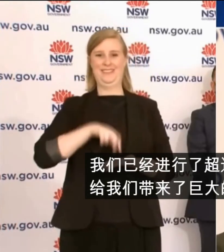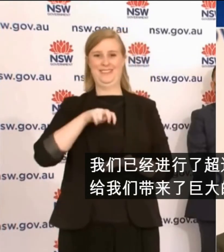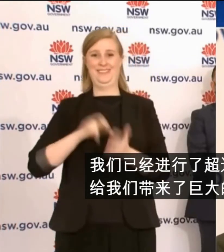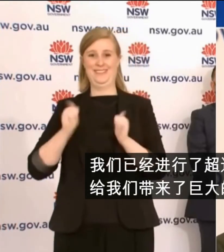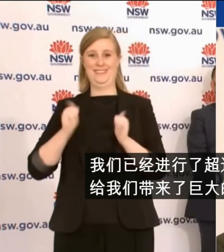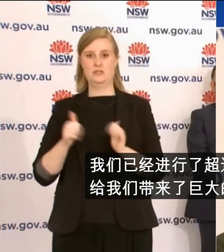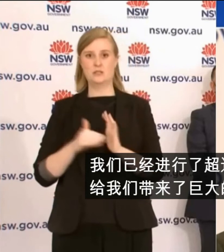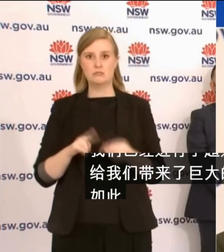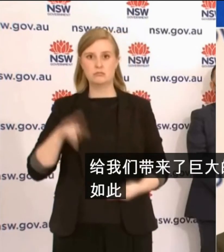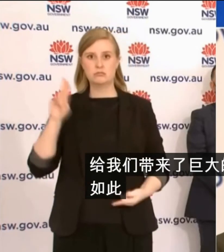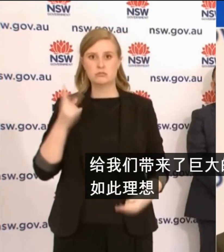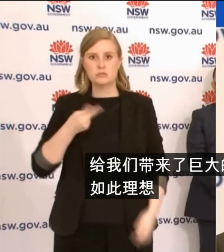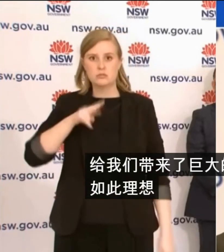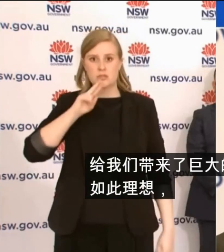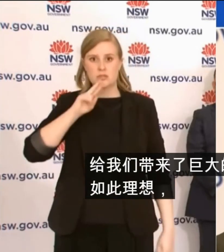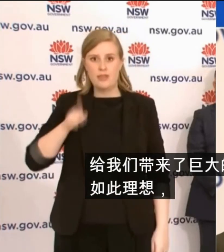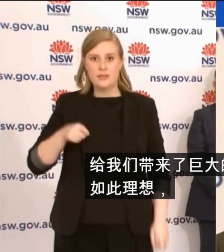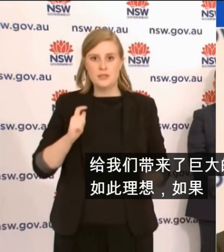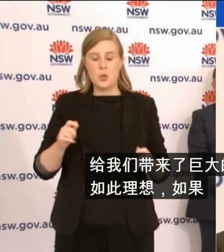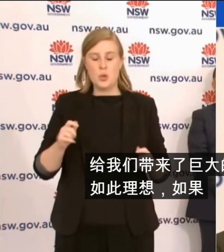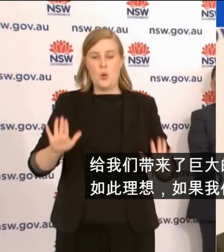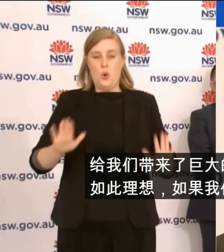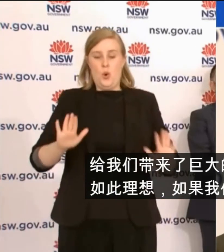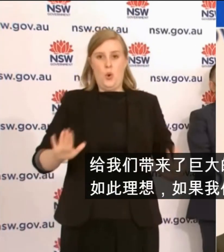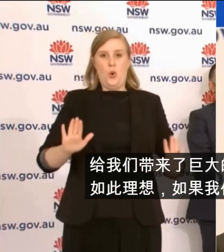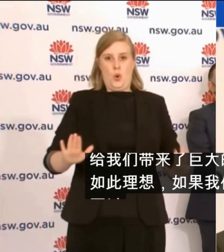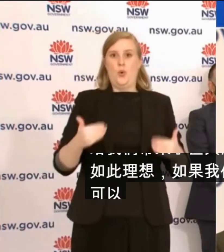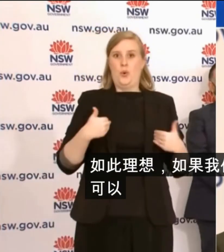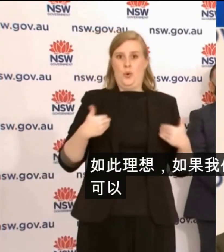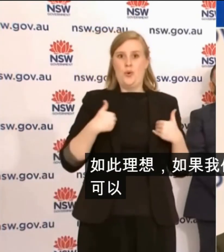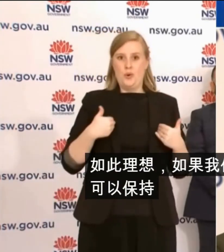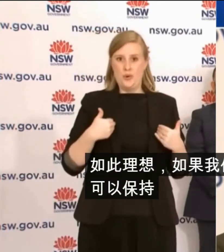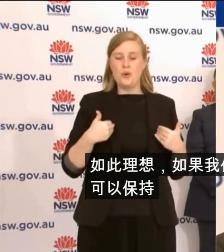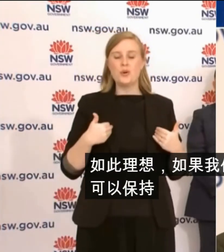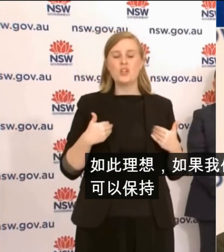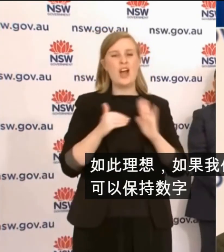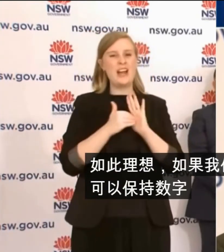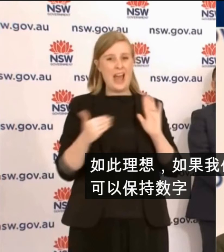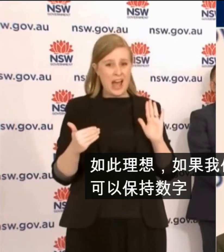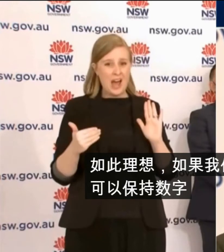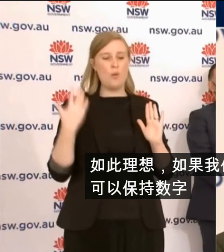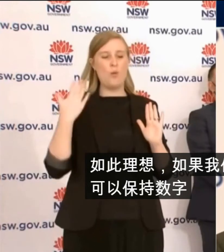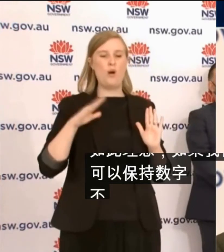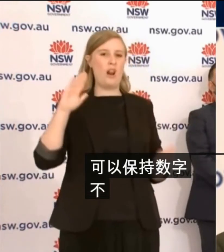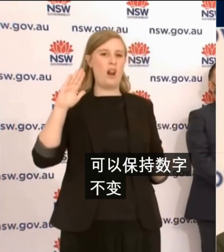pressure on the system. So ideally, if we can keep the numbers down to